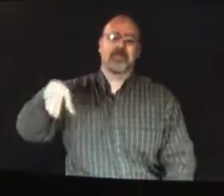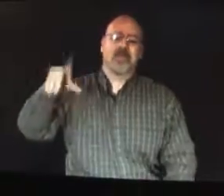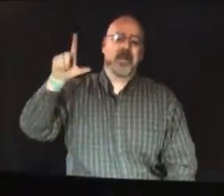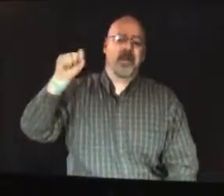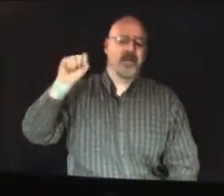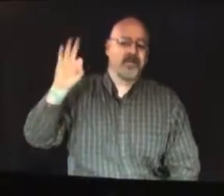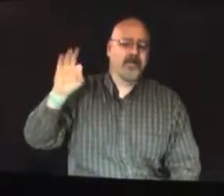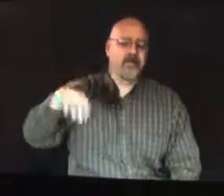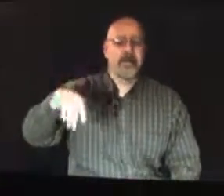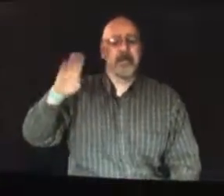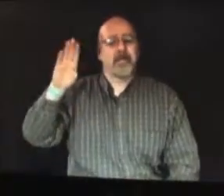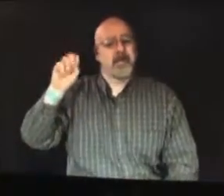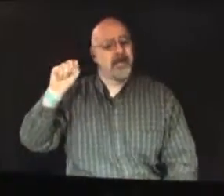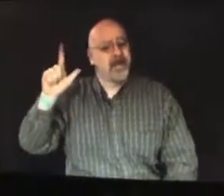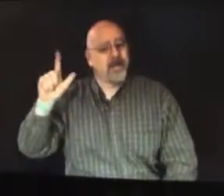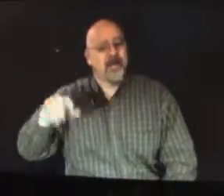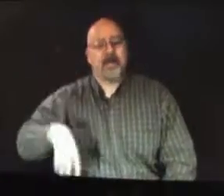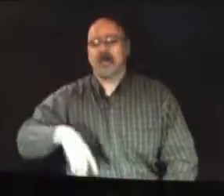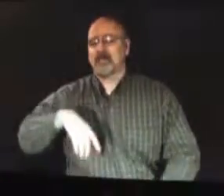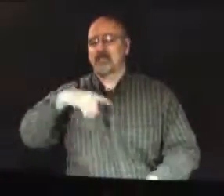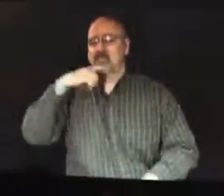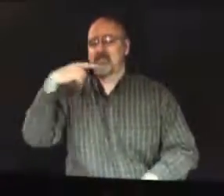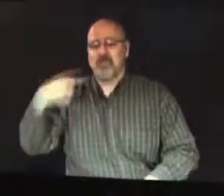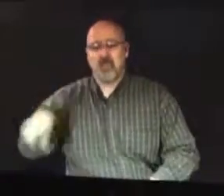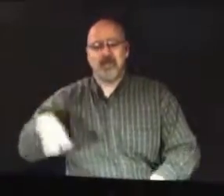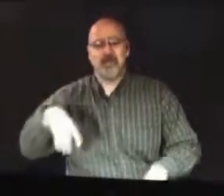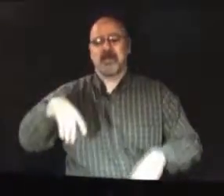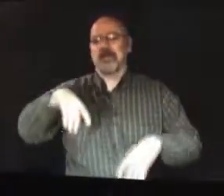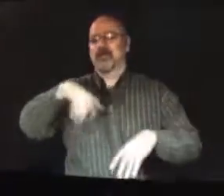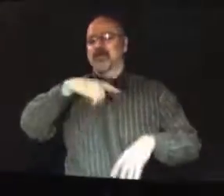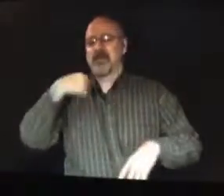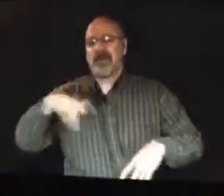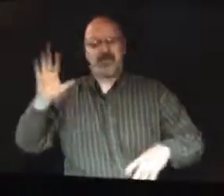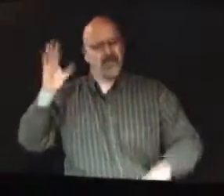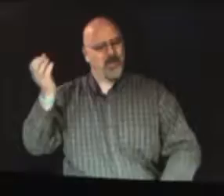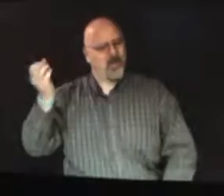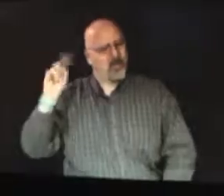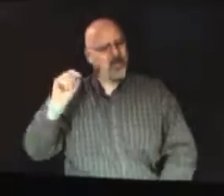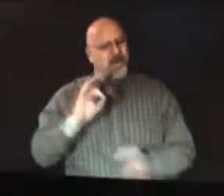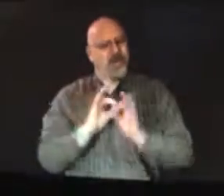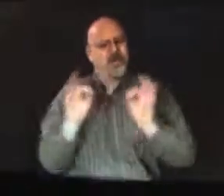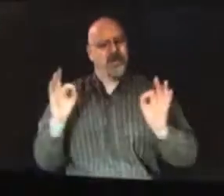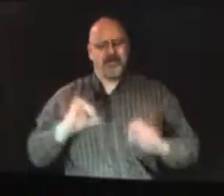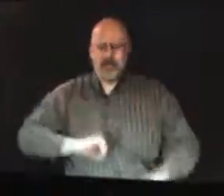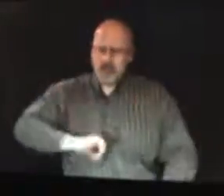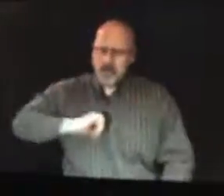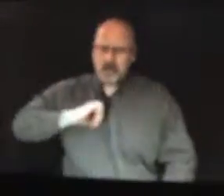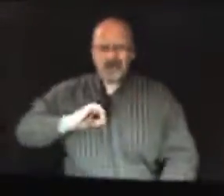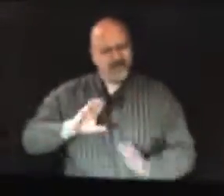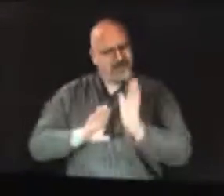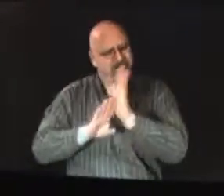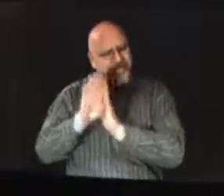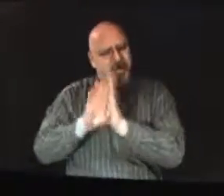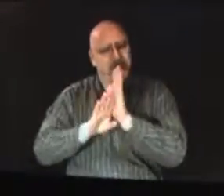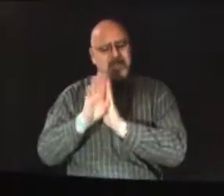Just like other languages such as BSL, British Sign Language, Chinese, Russian